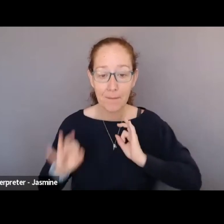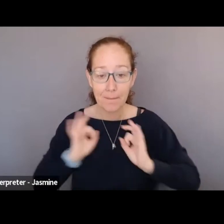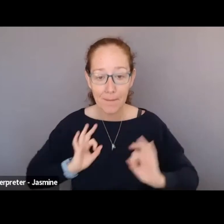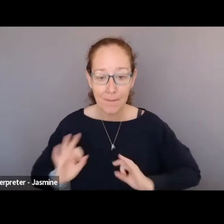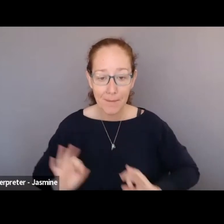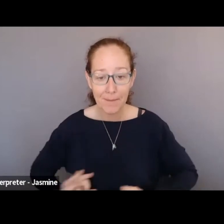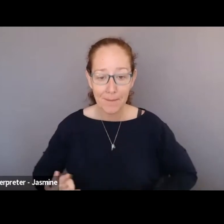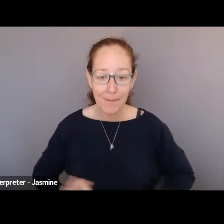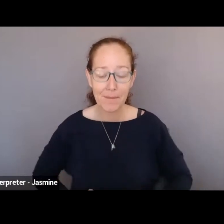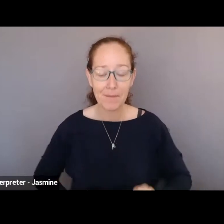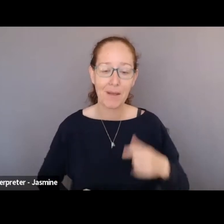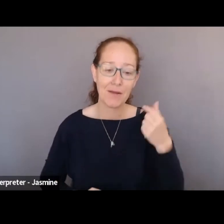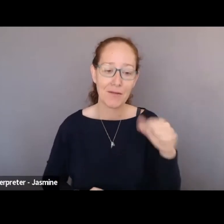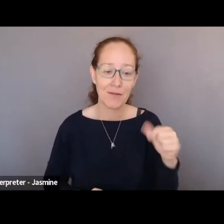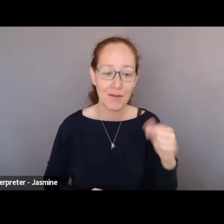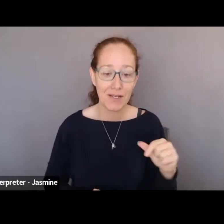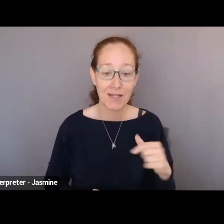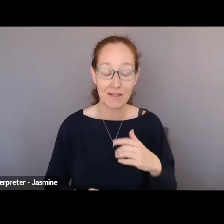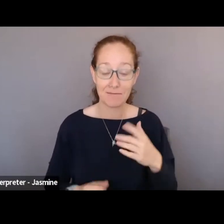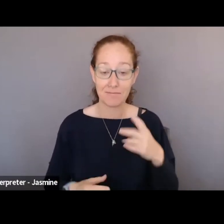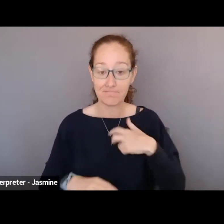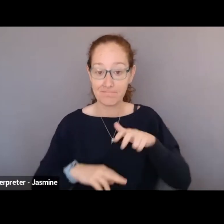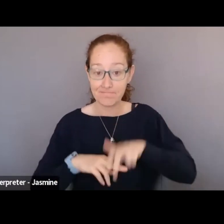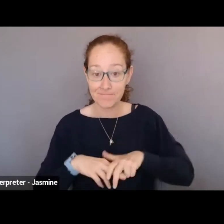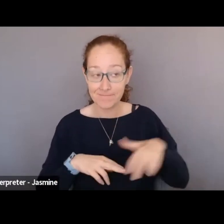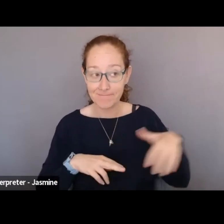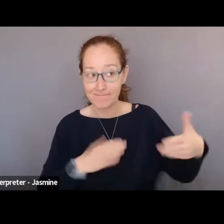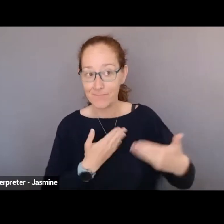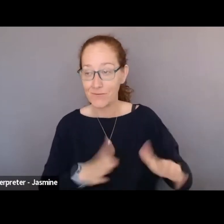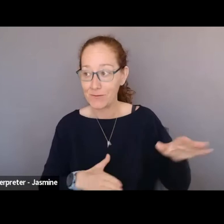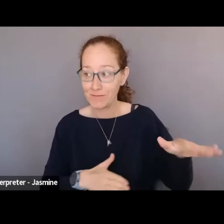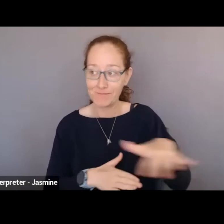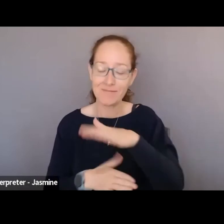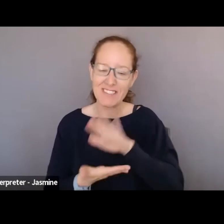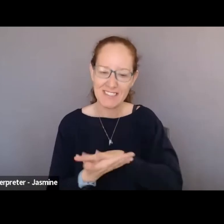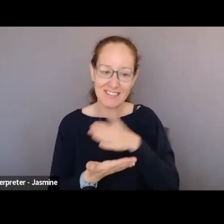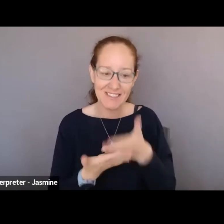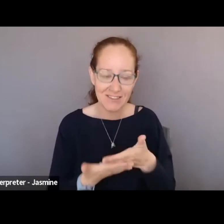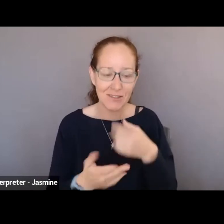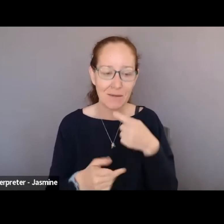me and a few plants you might be able to see as well, just in the bottom corner there.